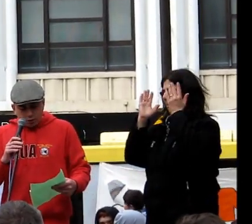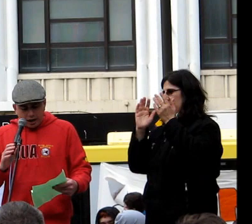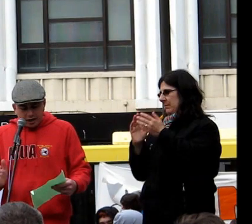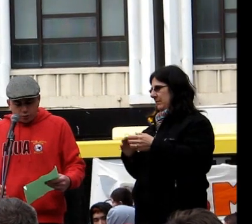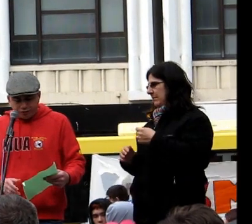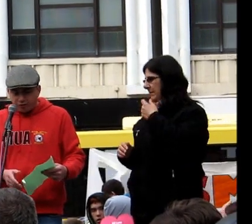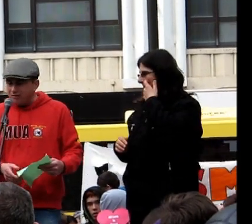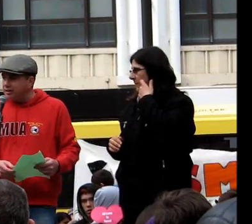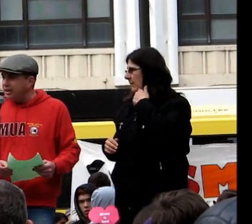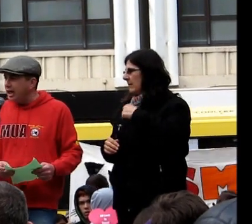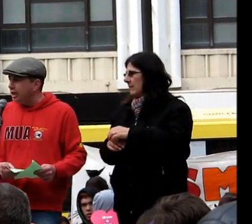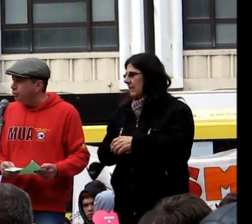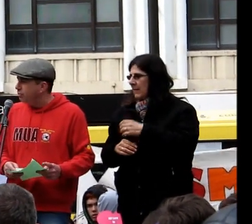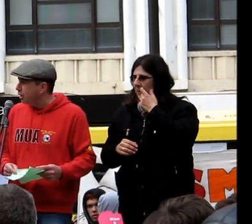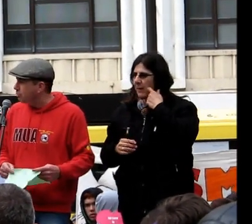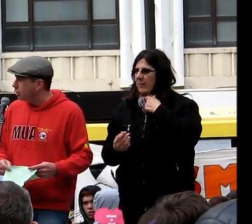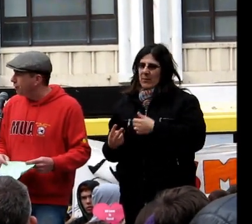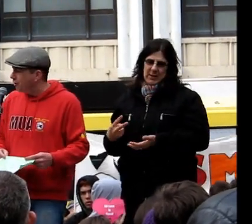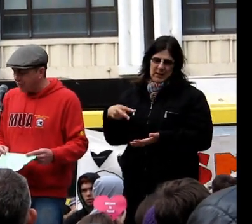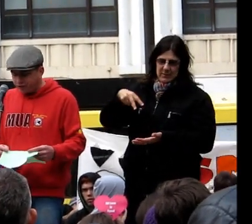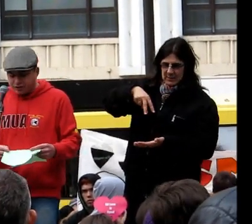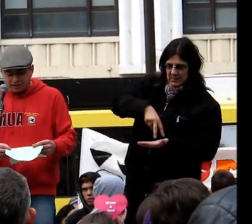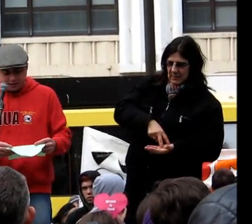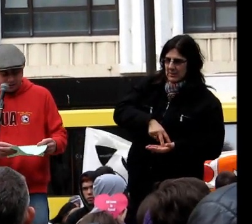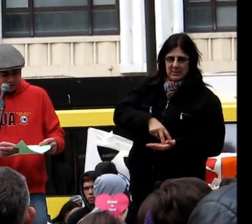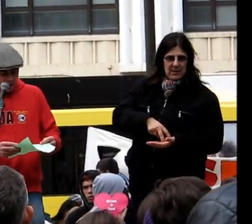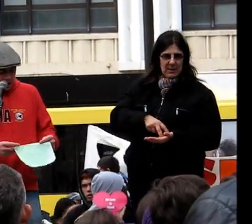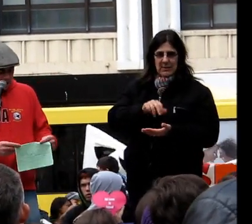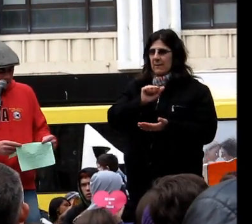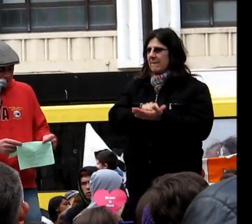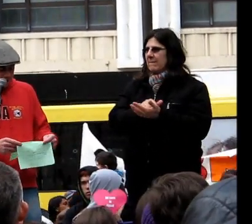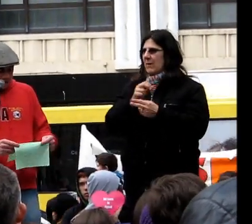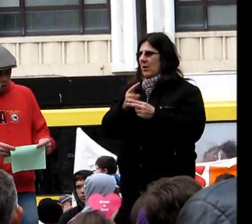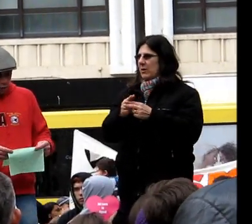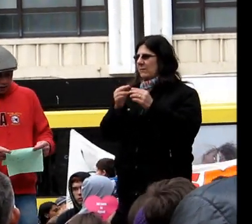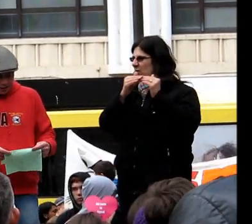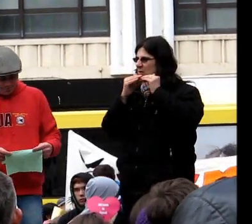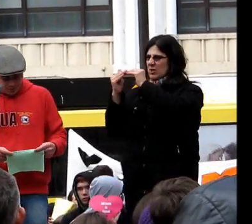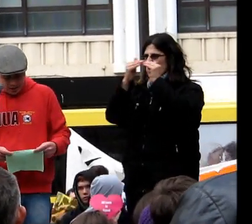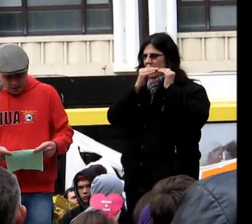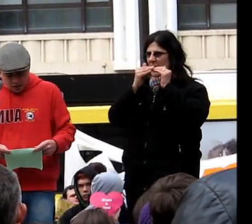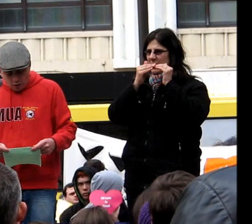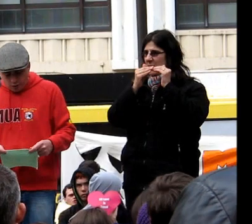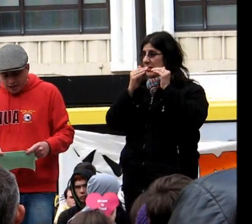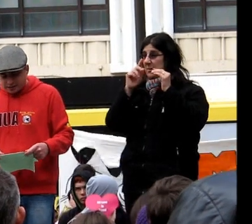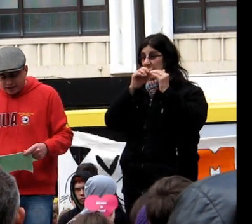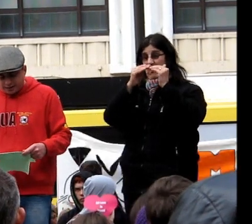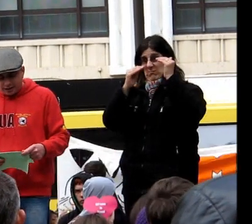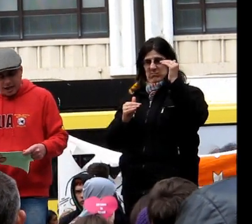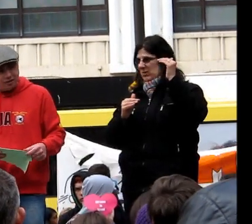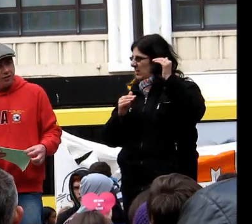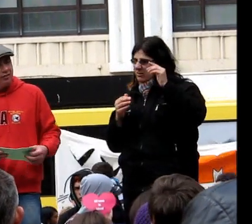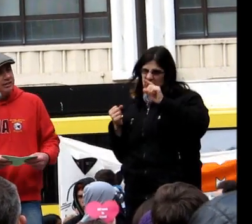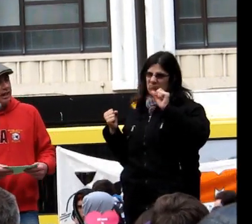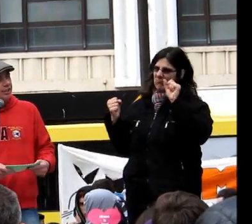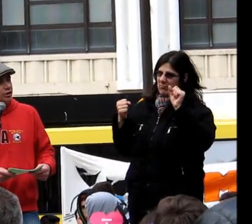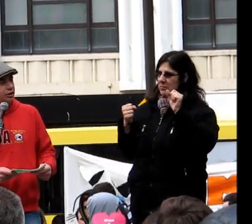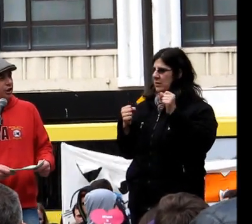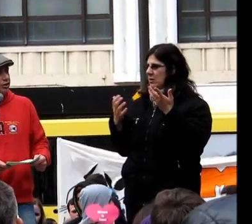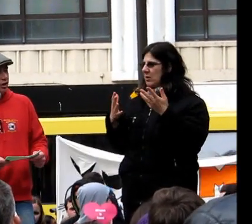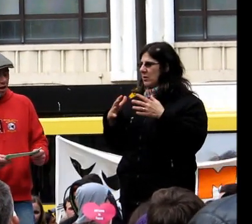The MUA will forever stand with people who fight for justice and against inequality. We are sick to death of